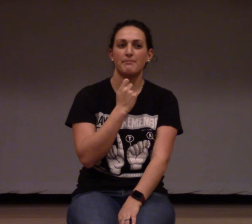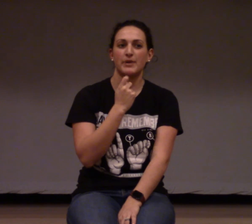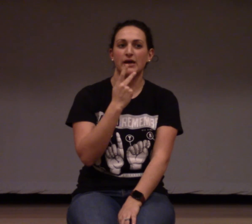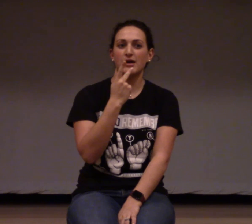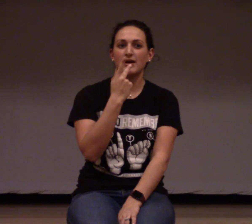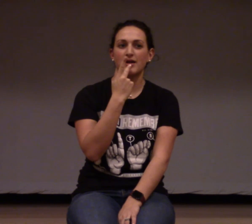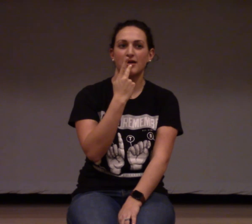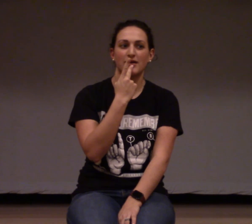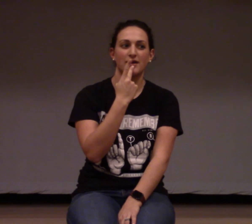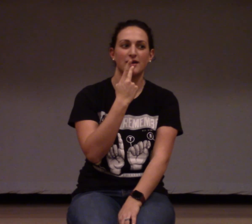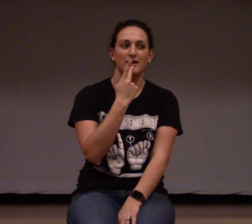Pink.